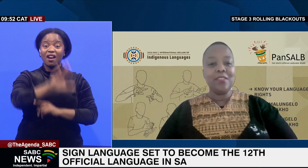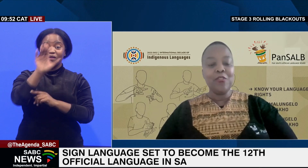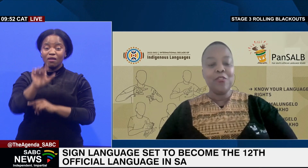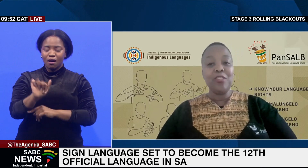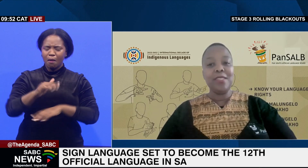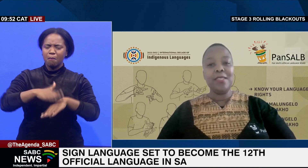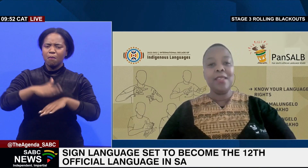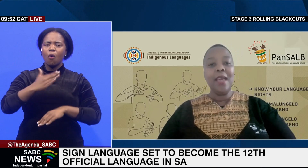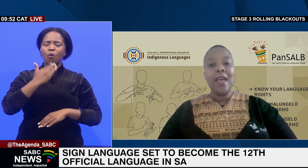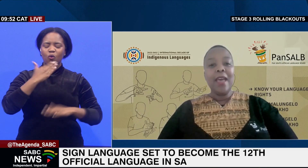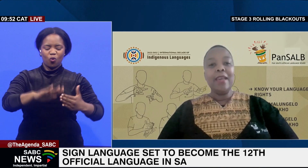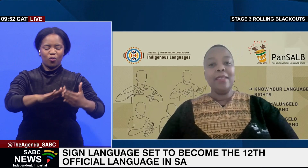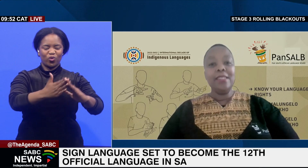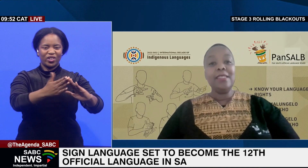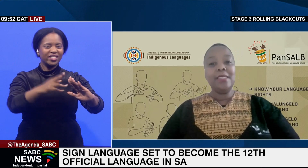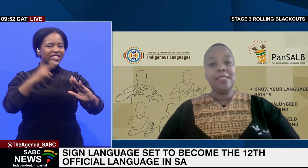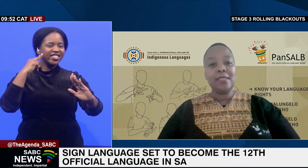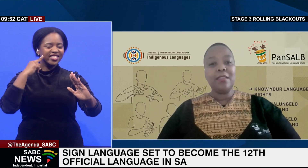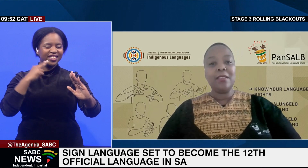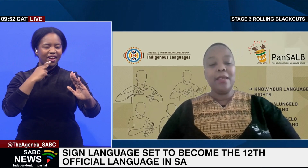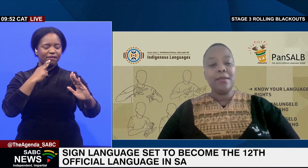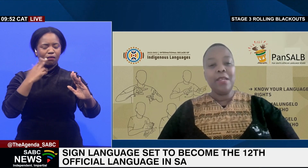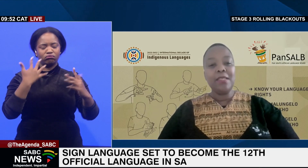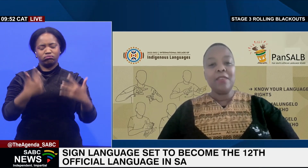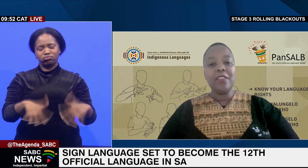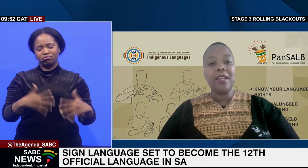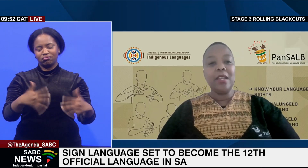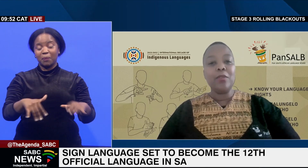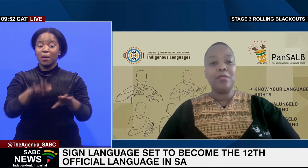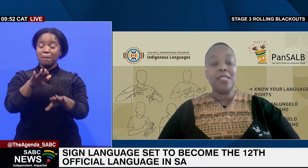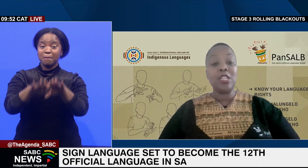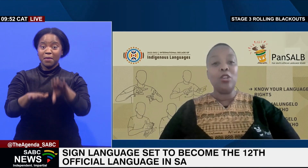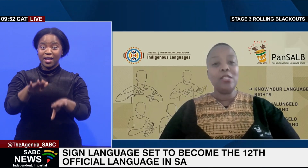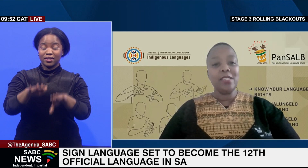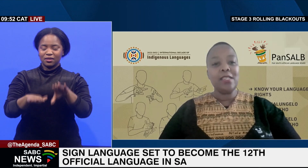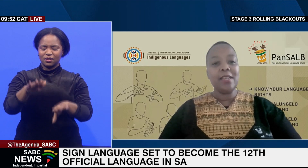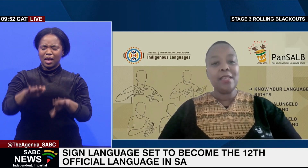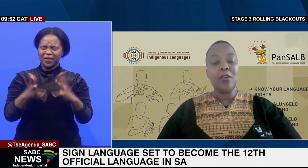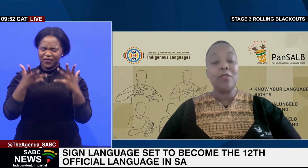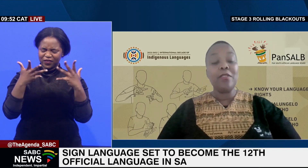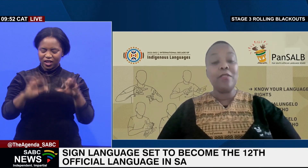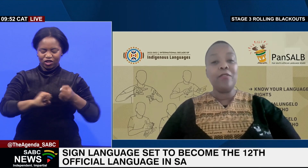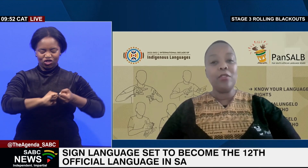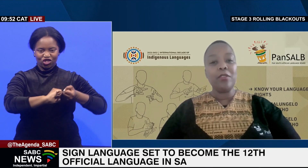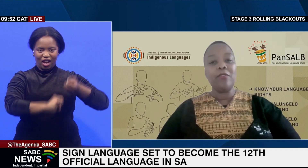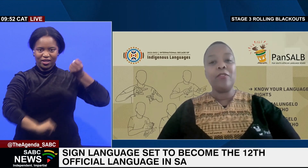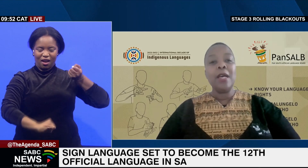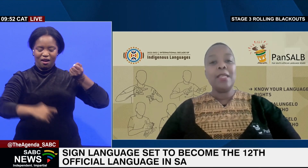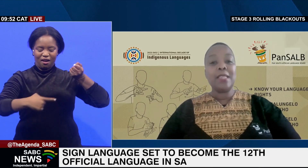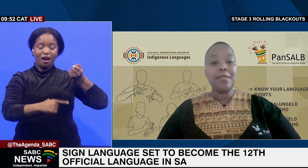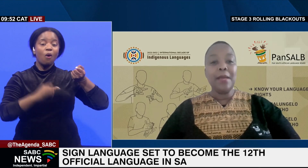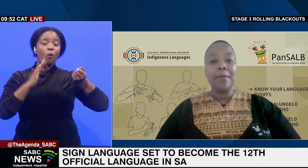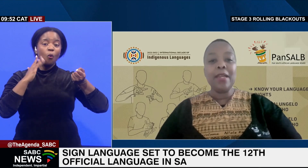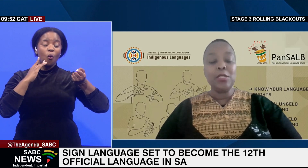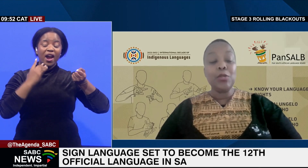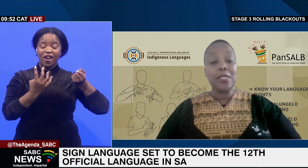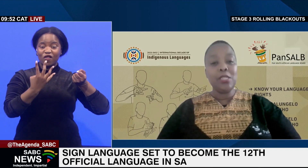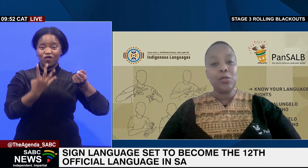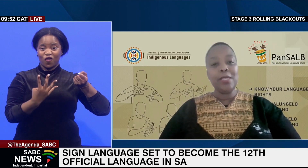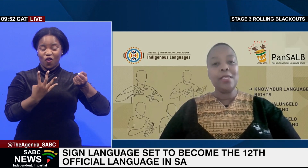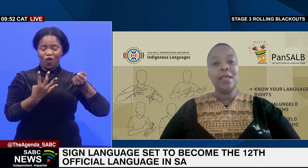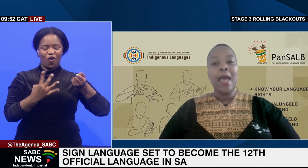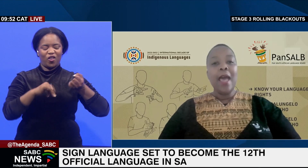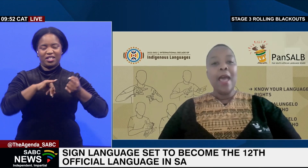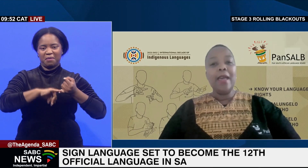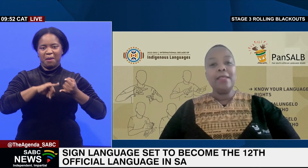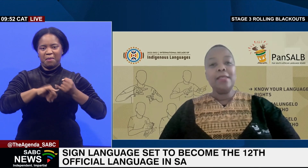the deaf community. And indeed, Pan-South African Language Board has launched a charter on the 4th of September in